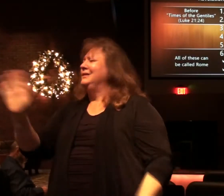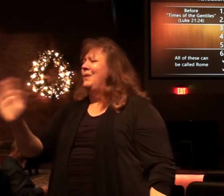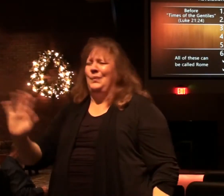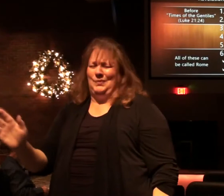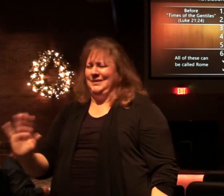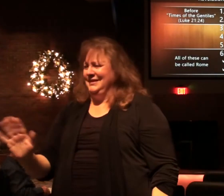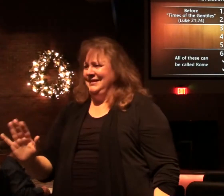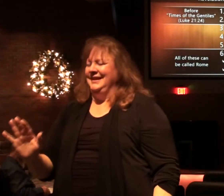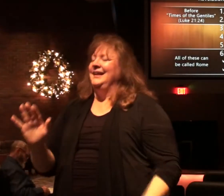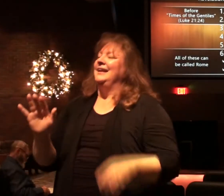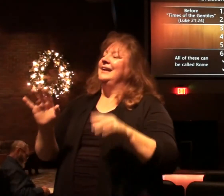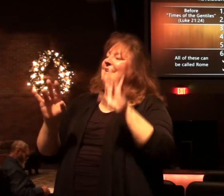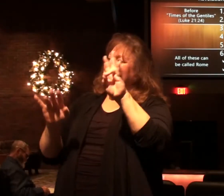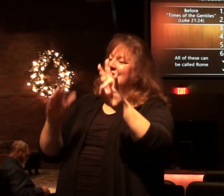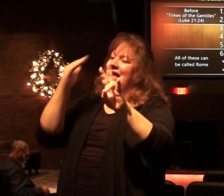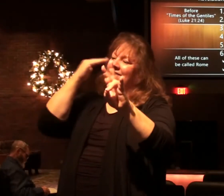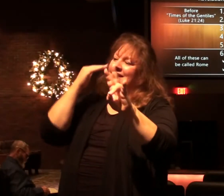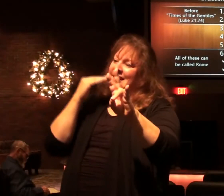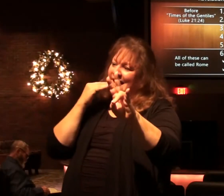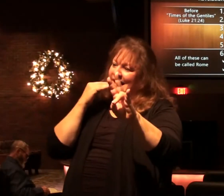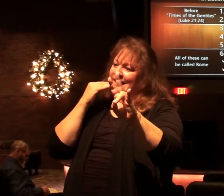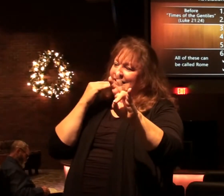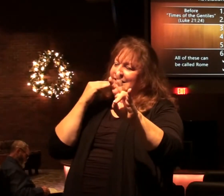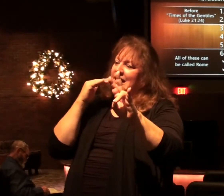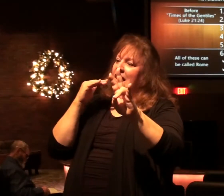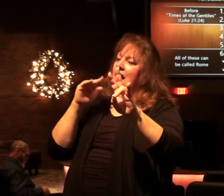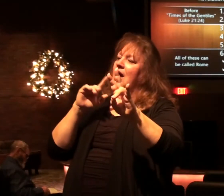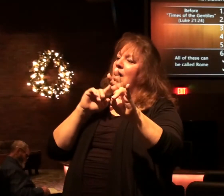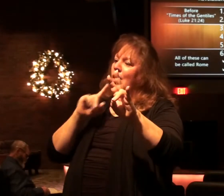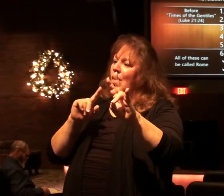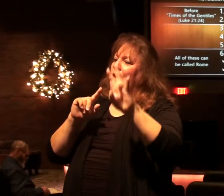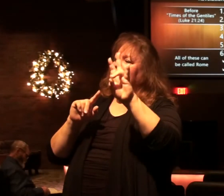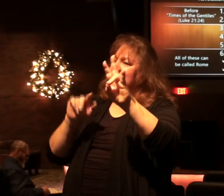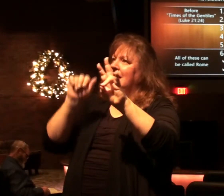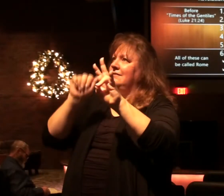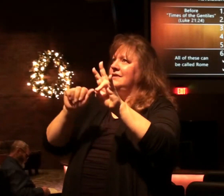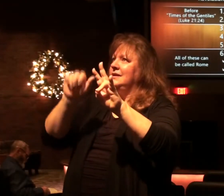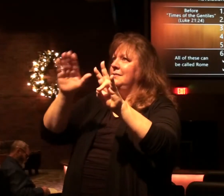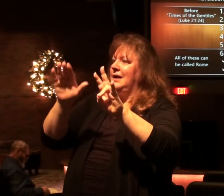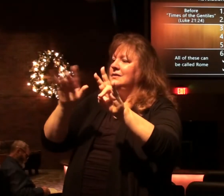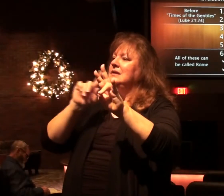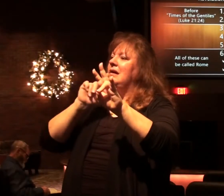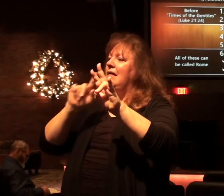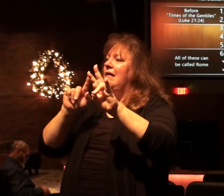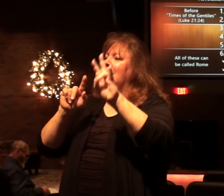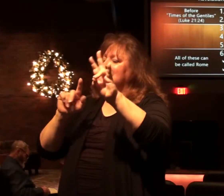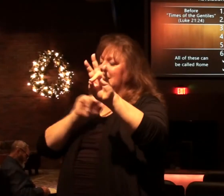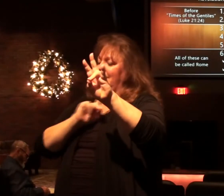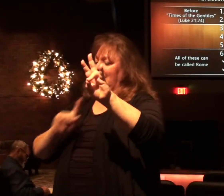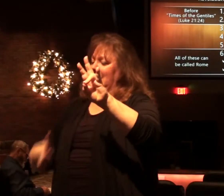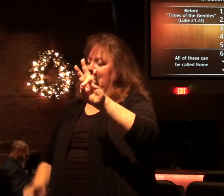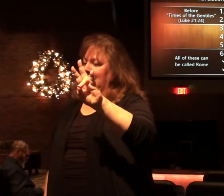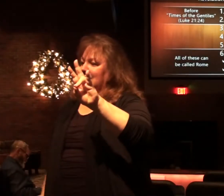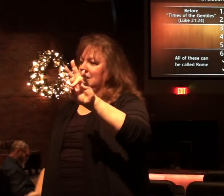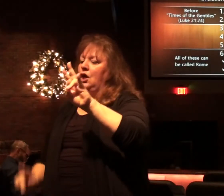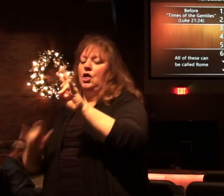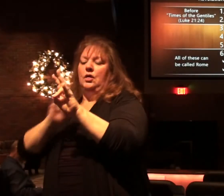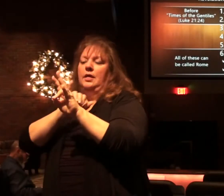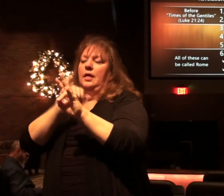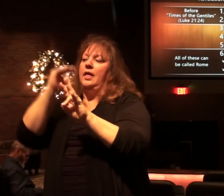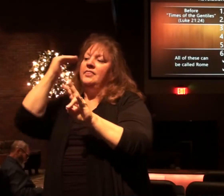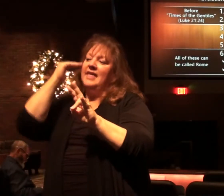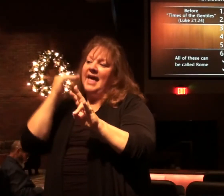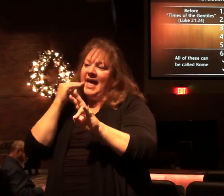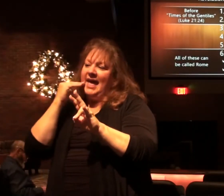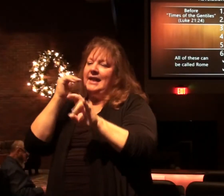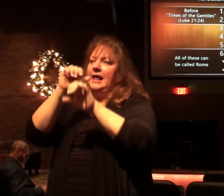says. It says the 7 heads are 7 mountains, are 7 kings. The heads,